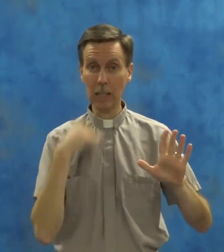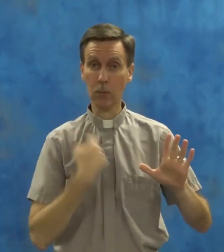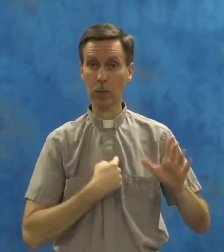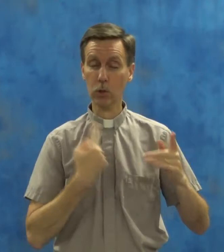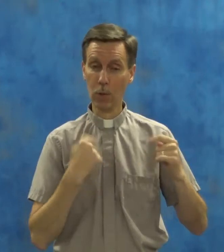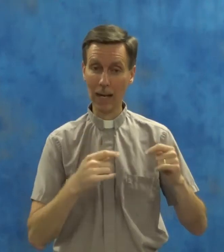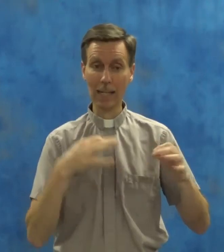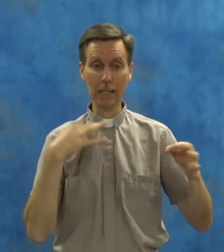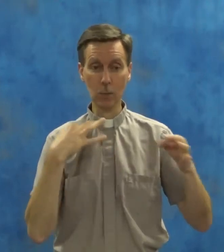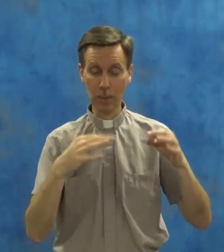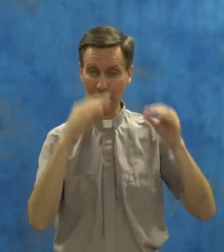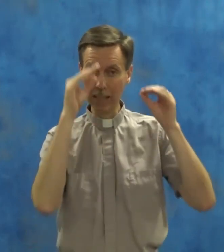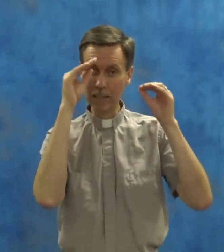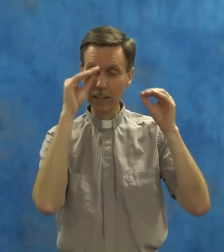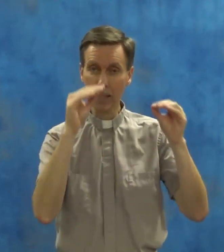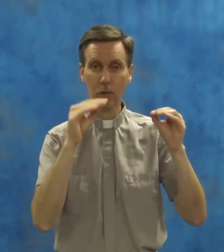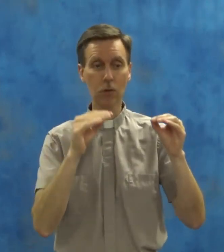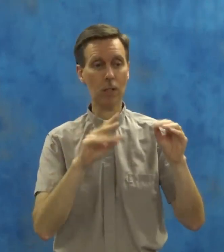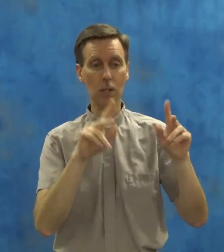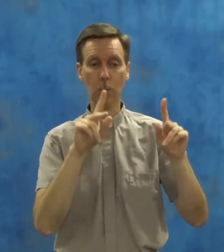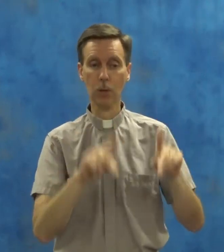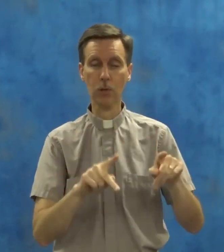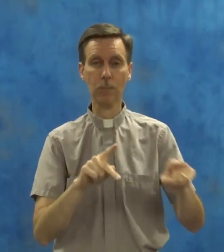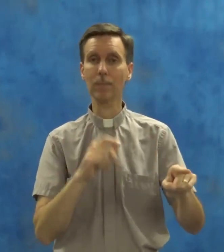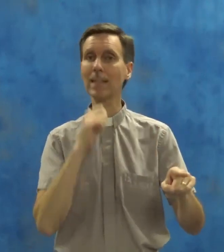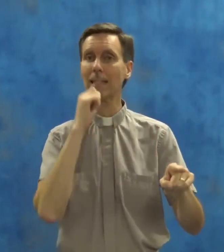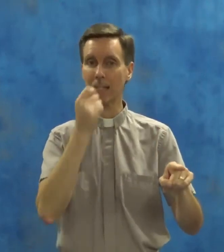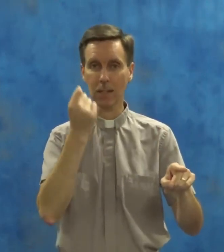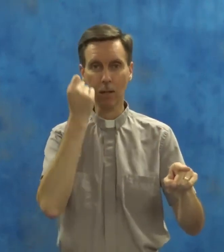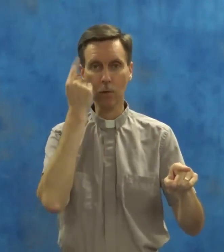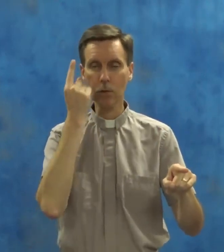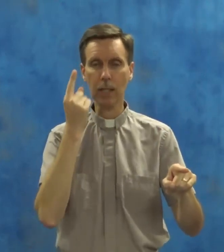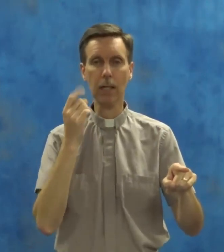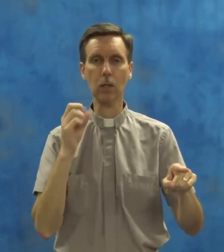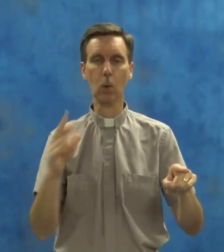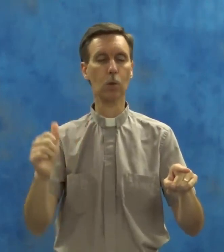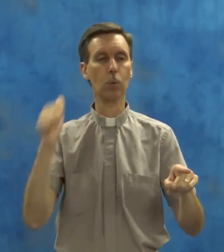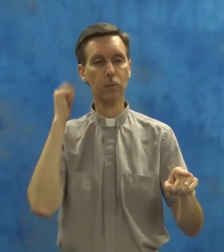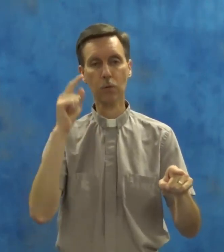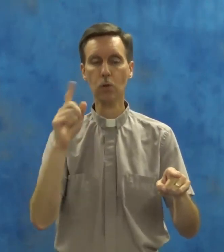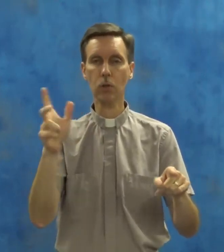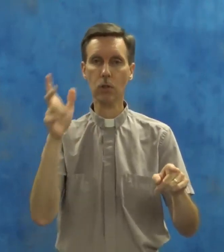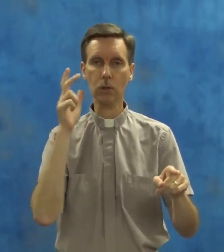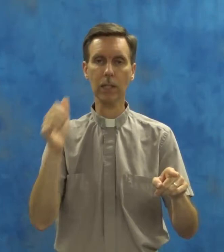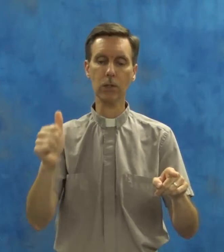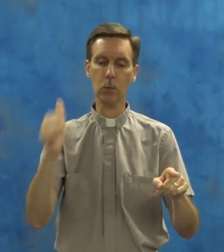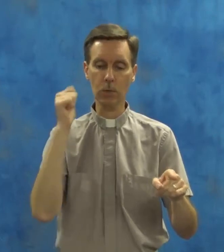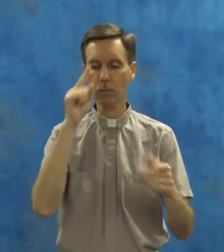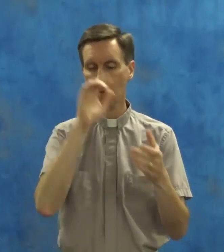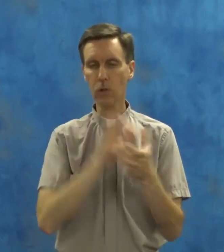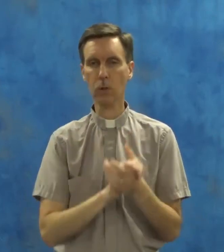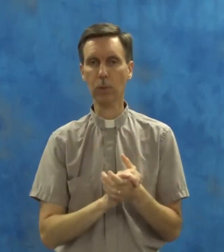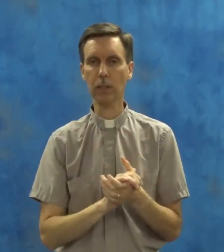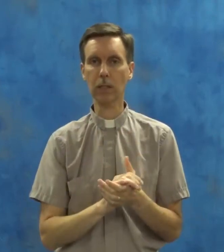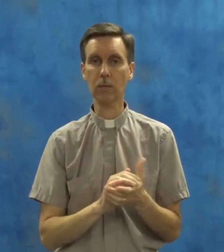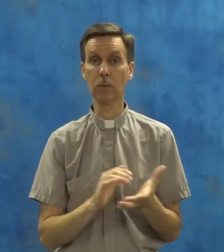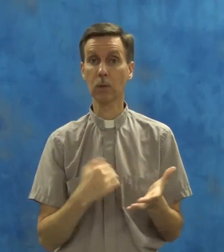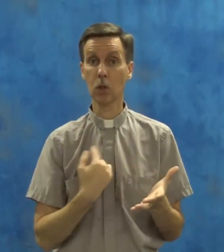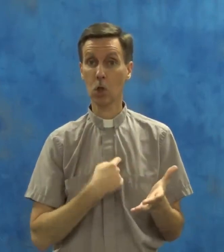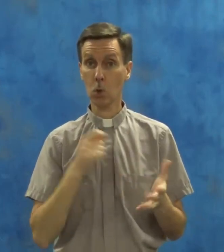we try and explain and teach, and the person doesn't understand or refuses to listen, refuses to believe. We